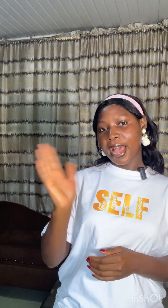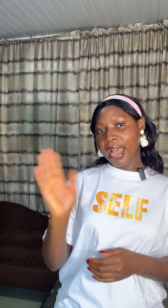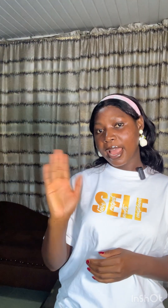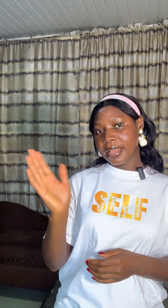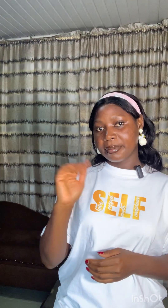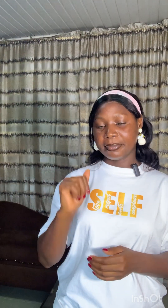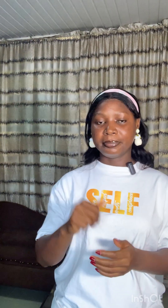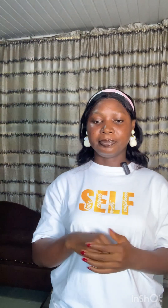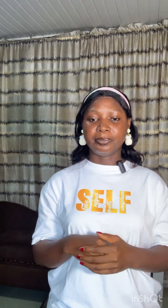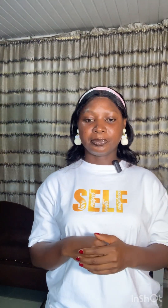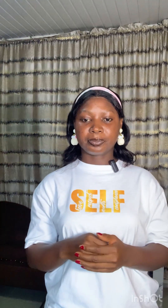Bye.